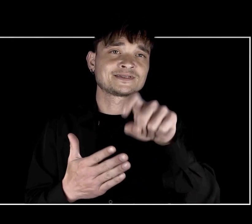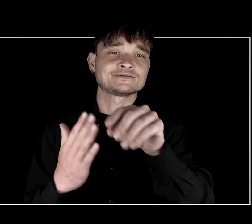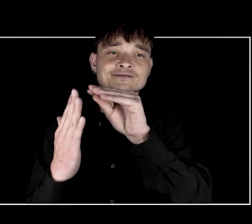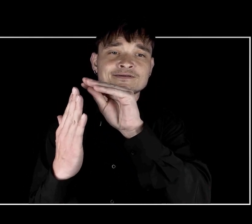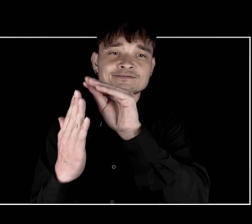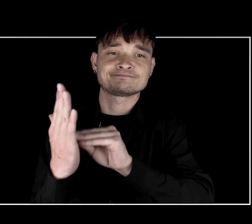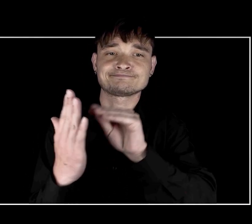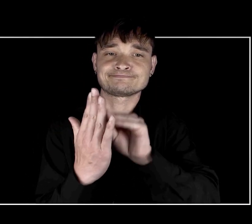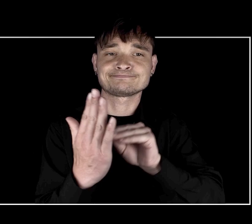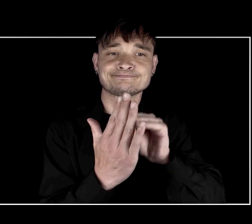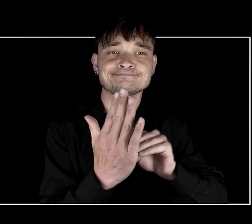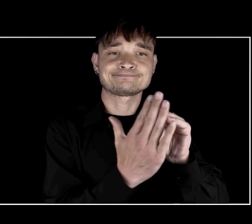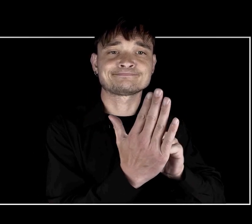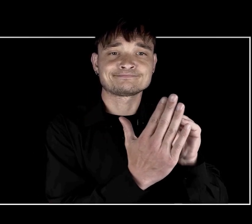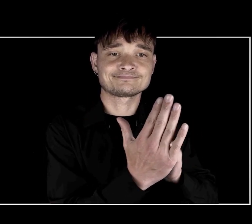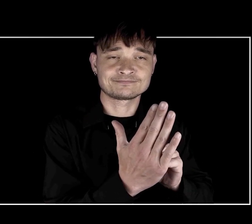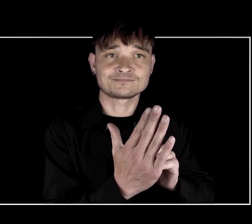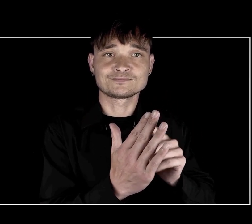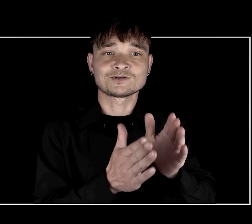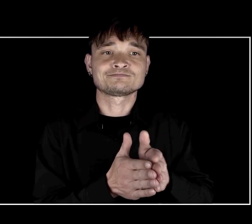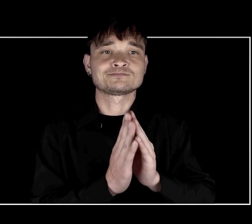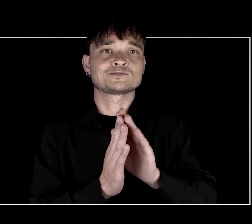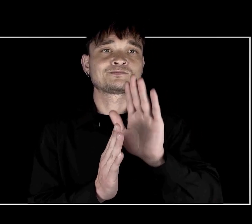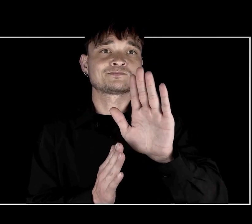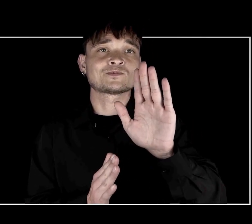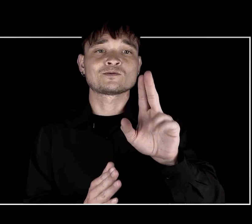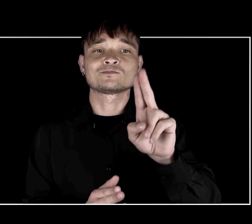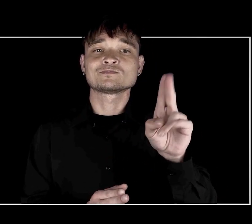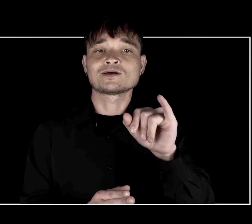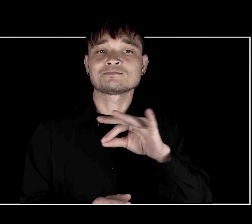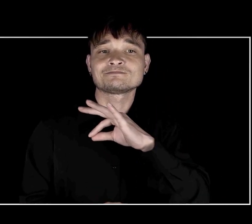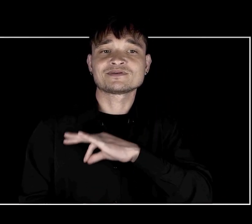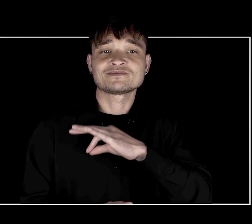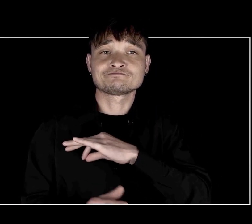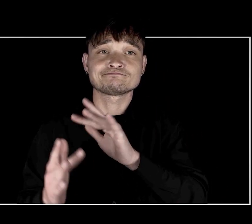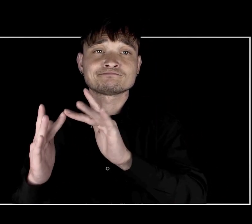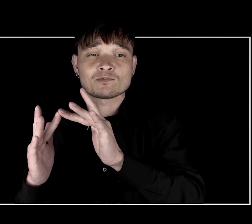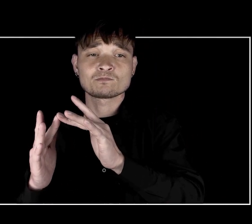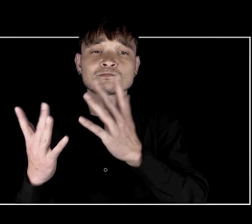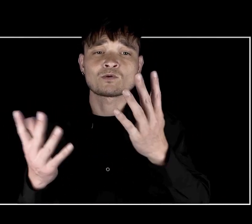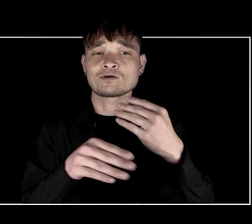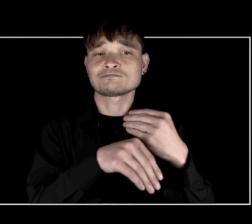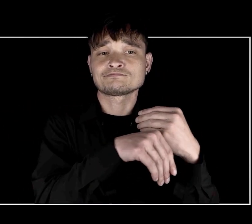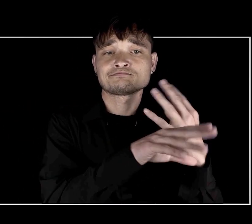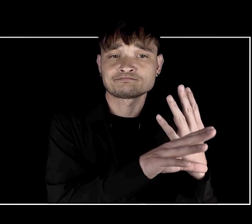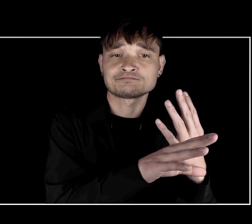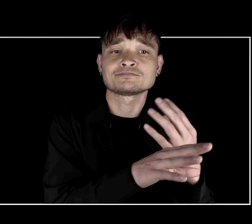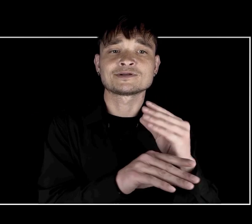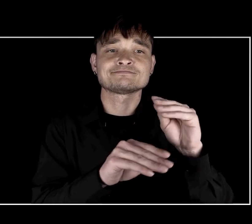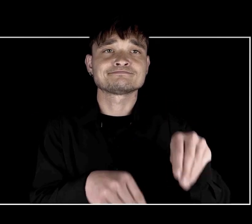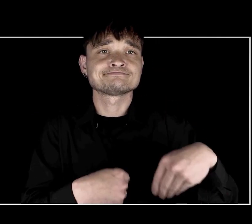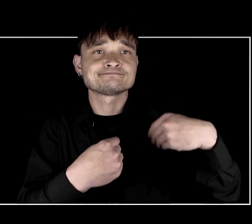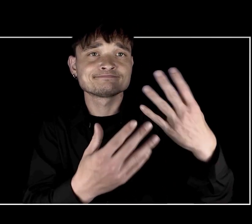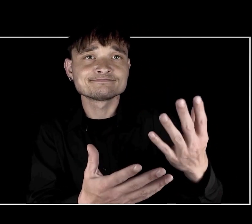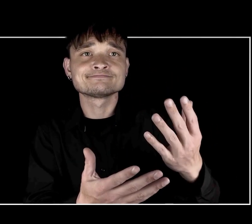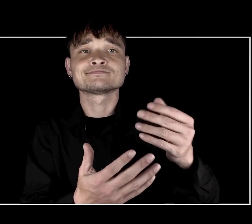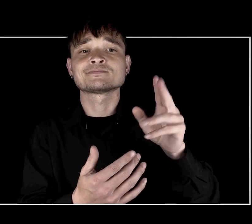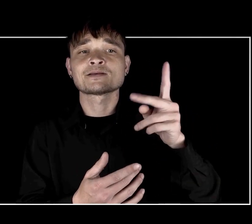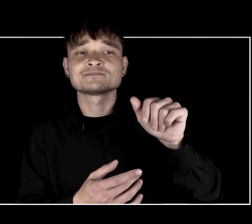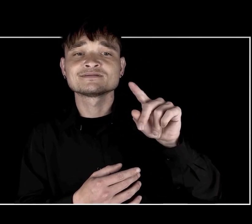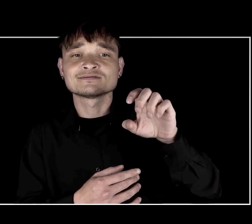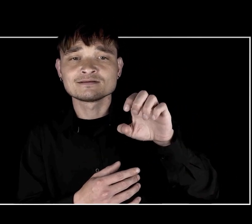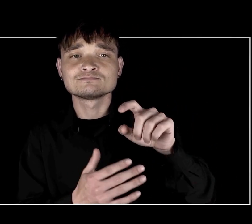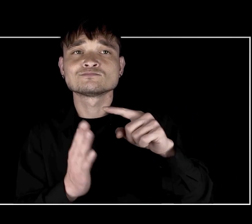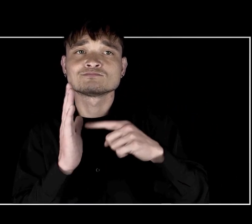weekly claim to request your UI benefits online or over the phone and give an update that shows you are meeting the